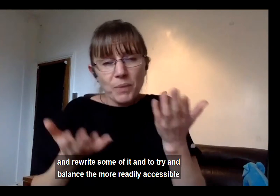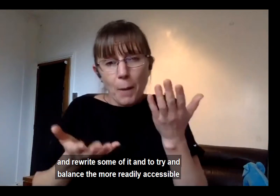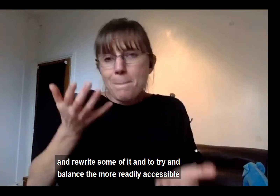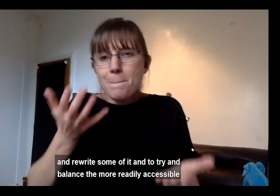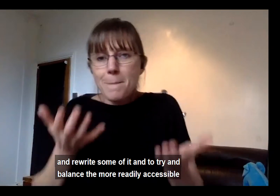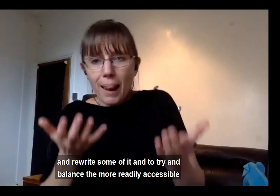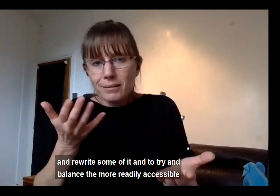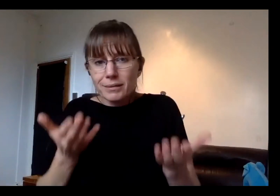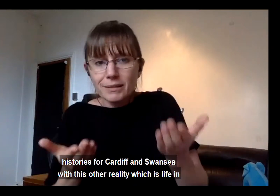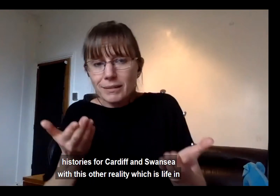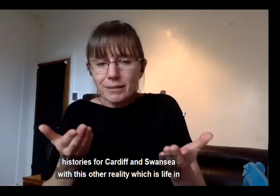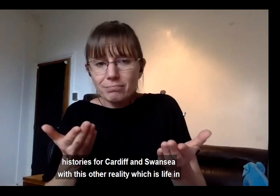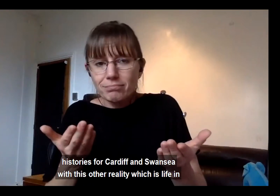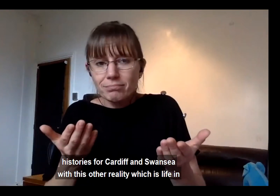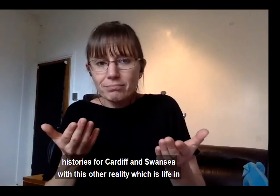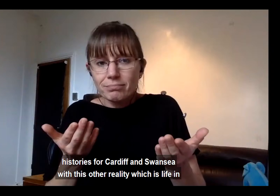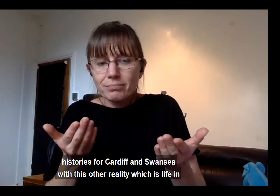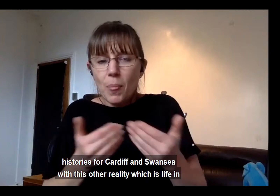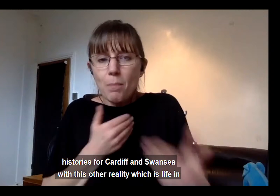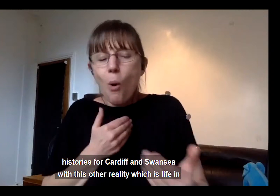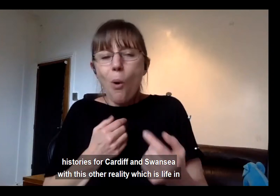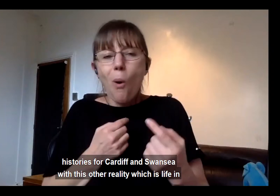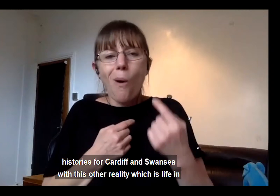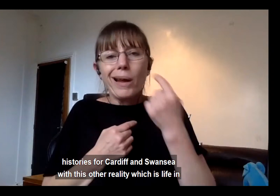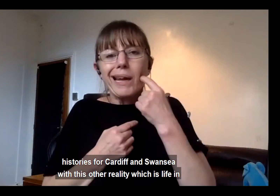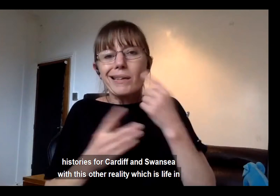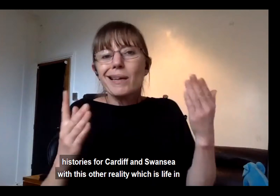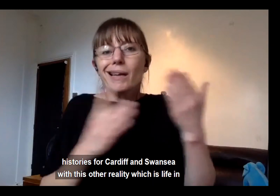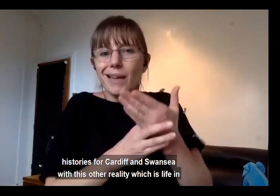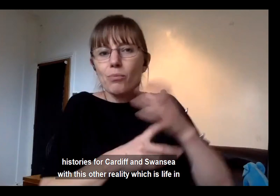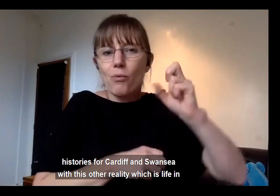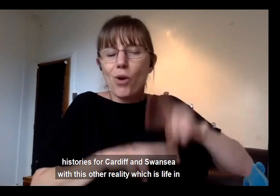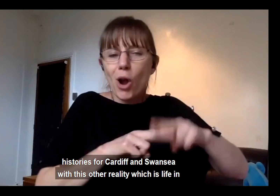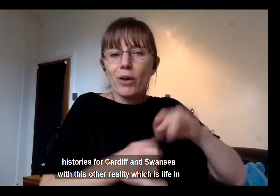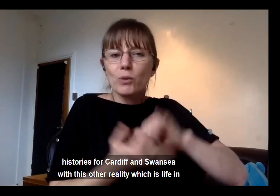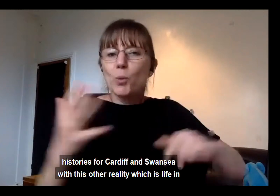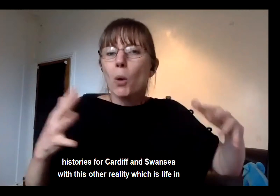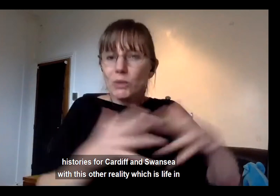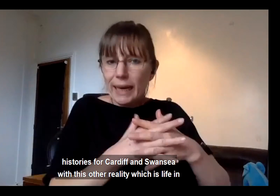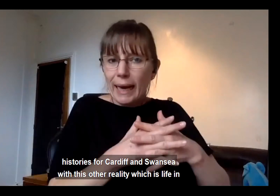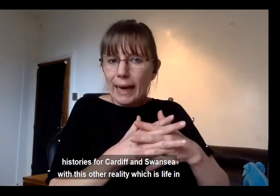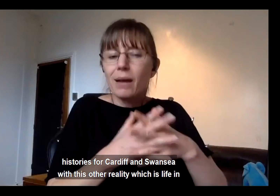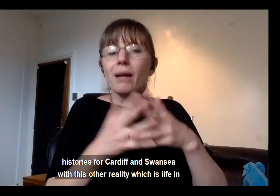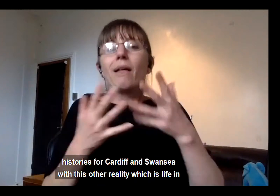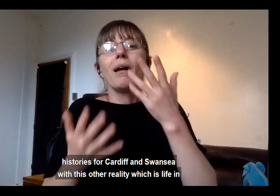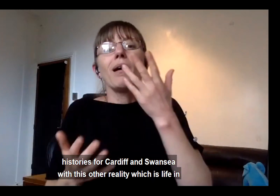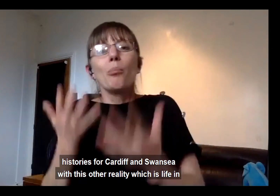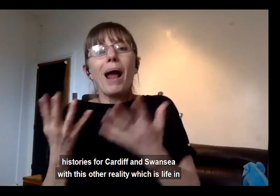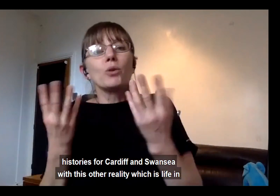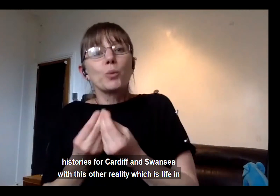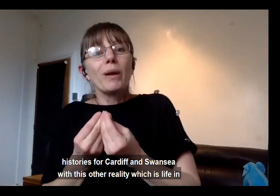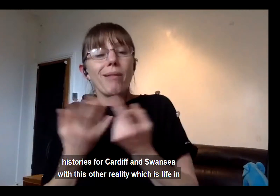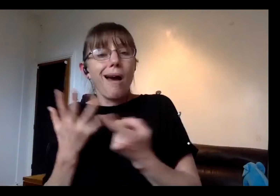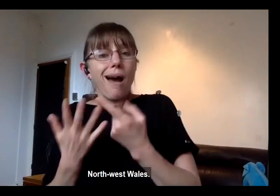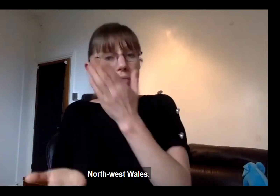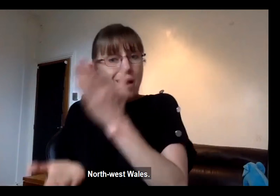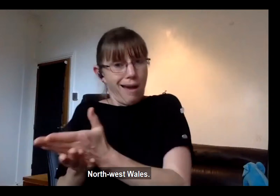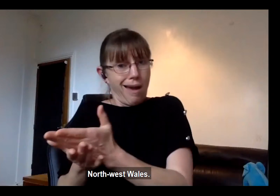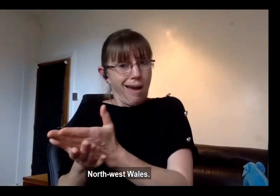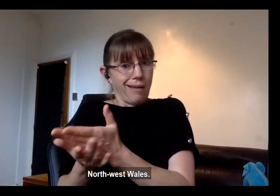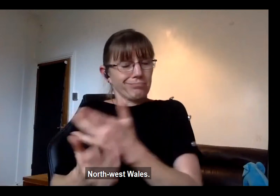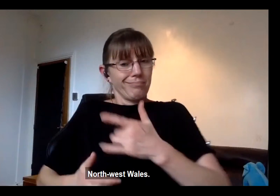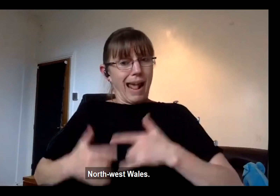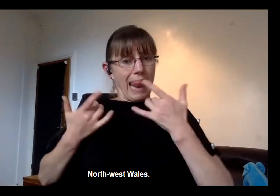balance the more readily accessible histories for Cardiff and Swansea with this other reality, which is